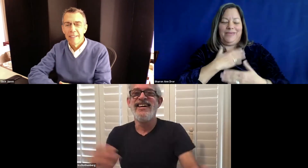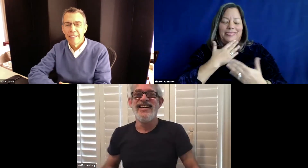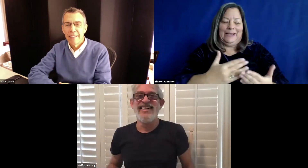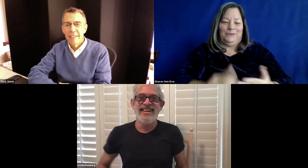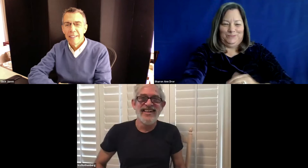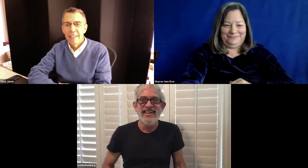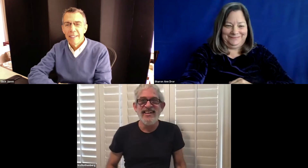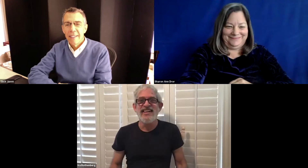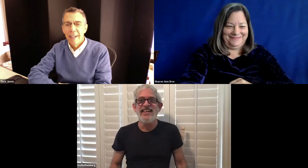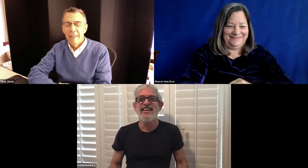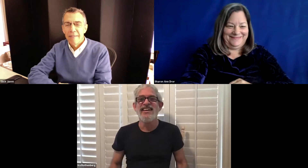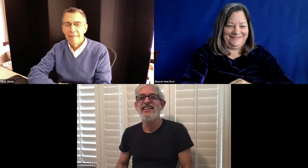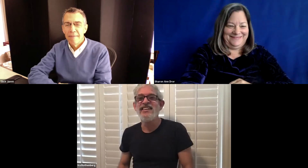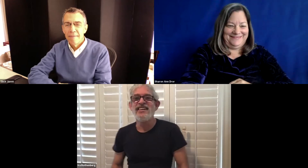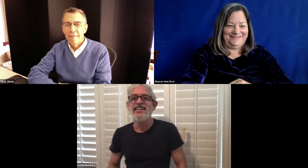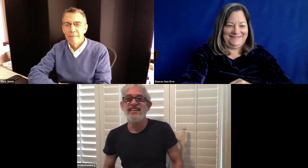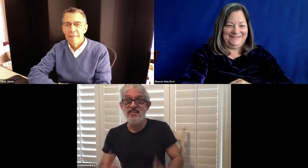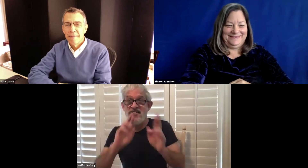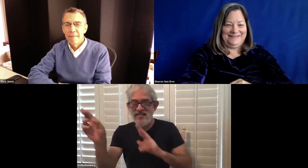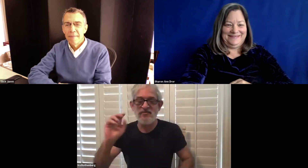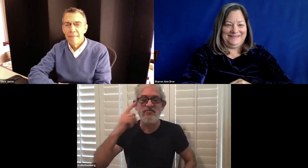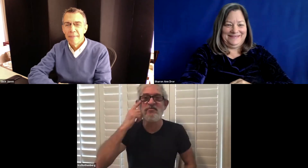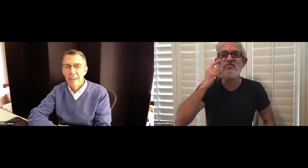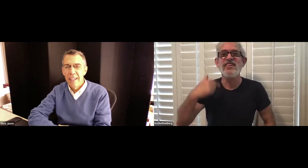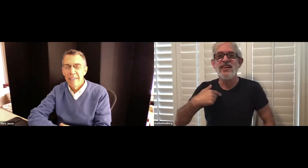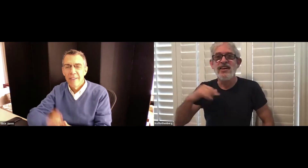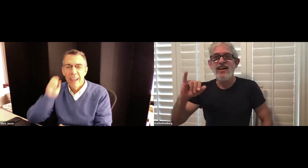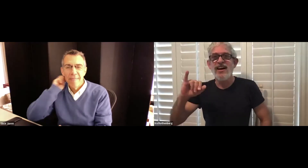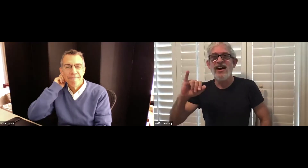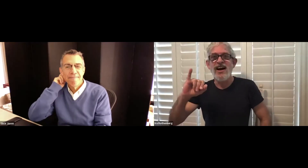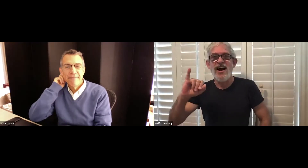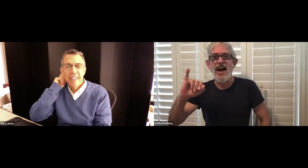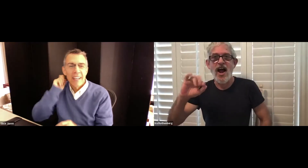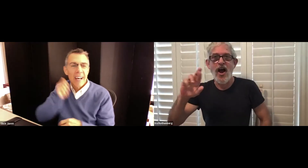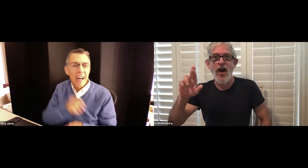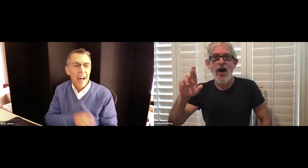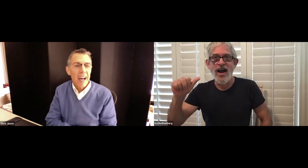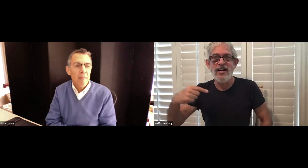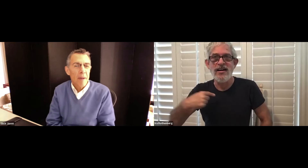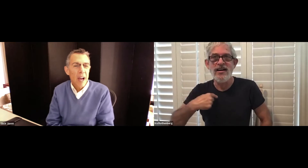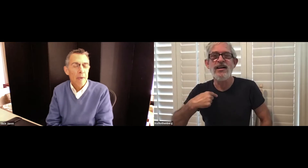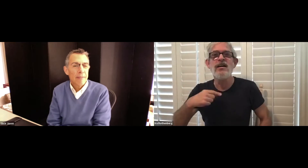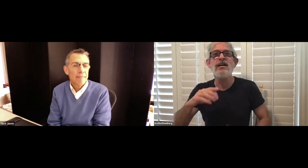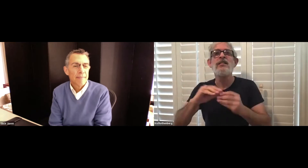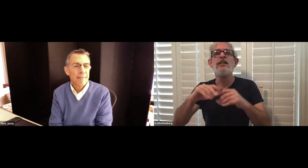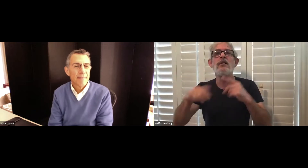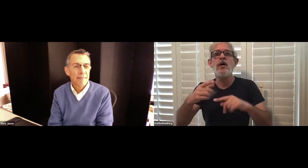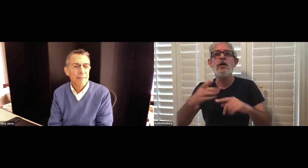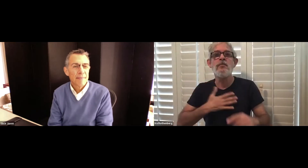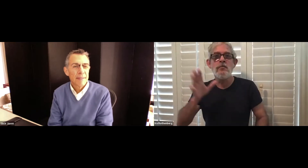Ira. Ready? Okay. I'm Ira,